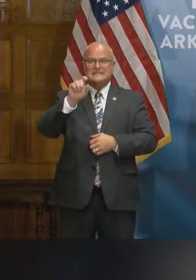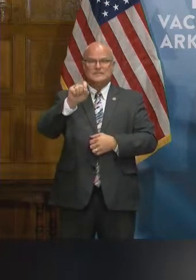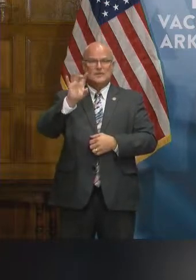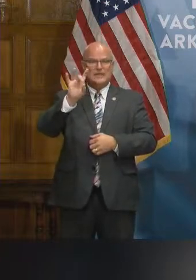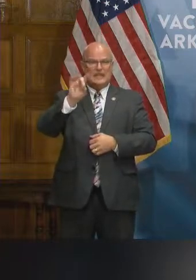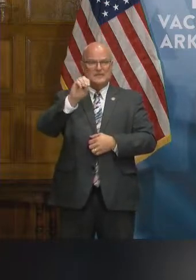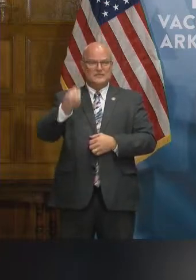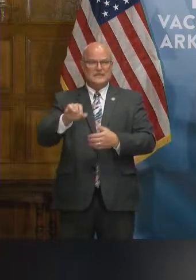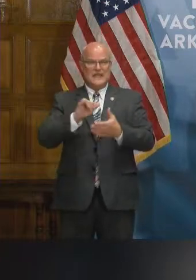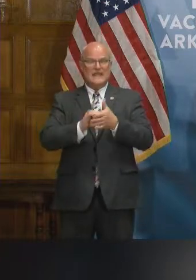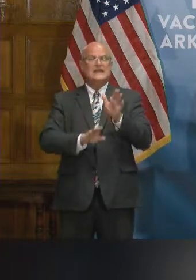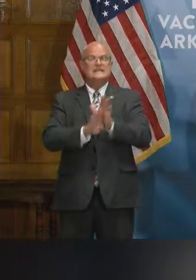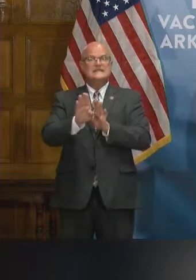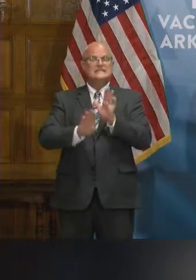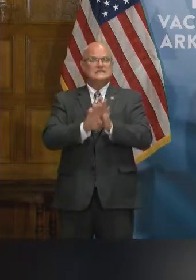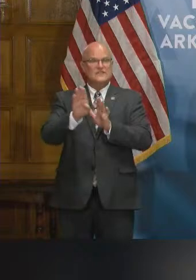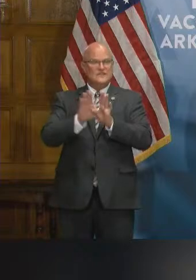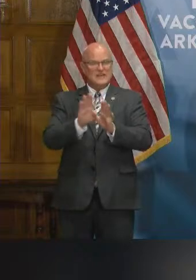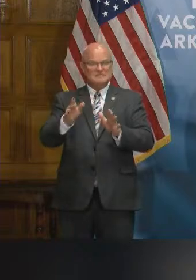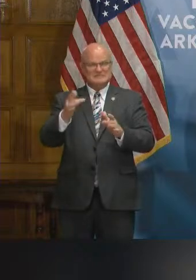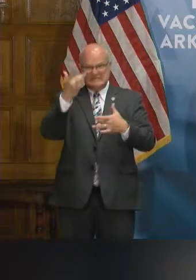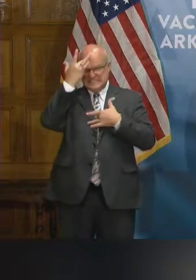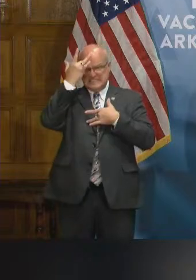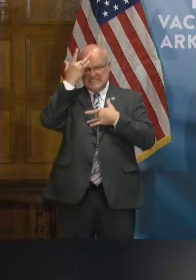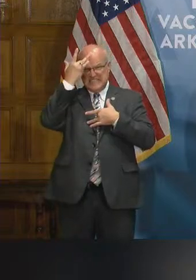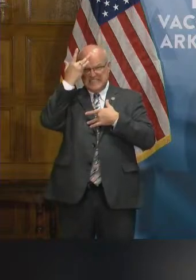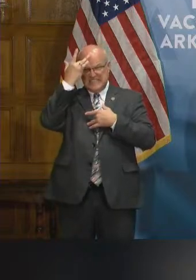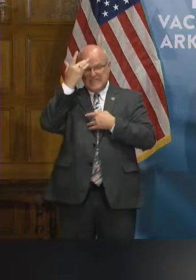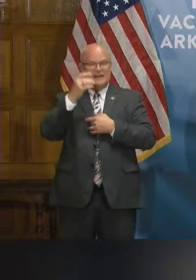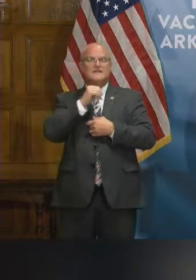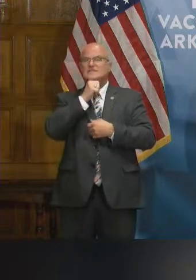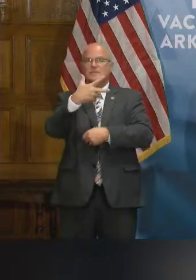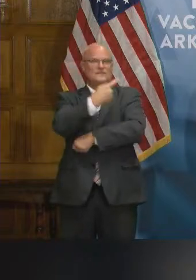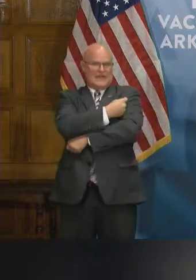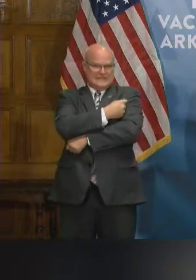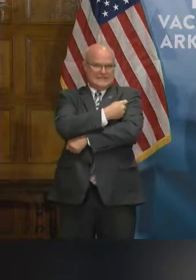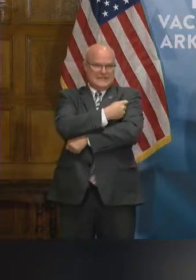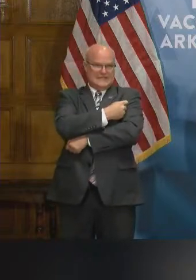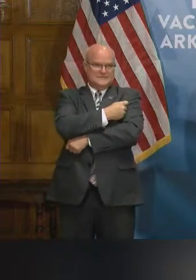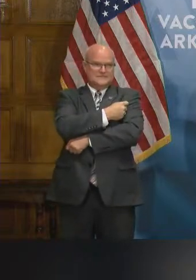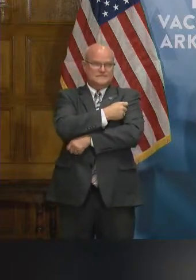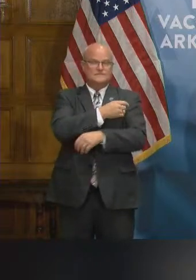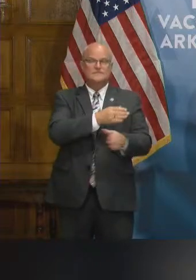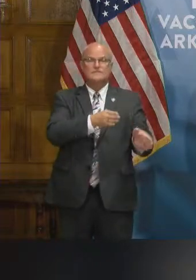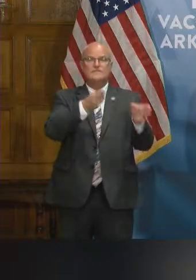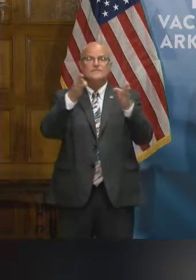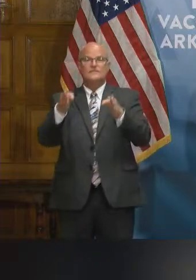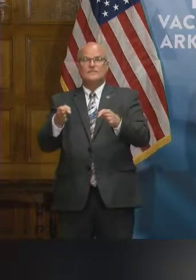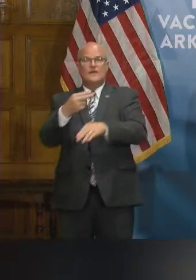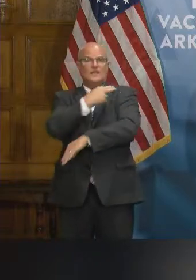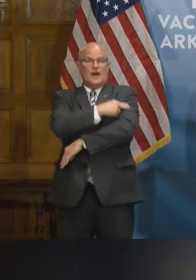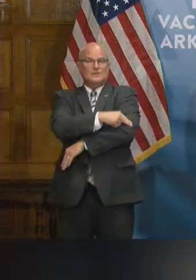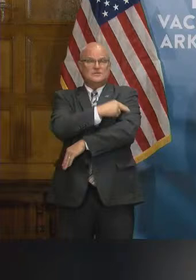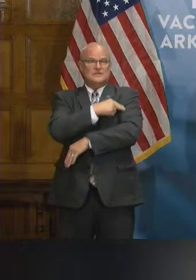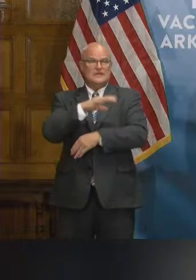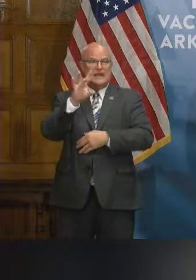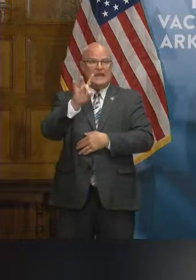86.8% of those that develop an infection have not been vaccinated. The